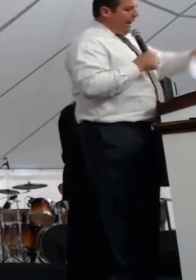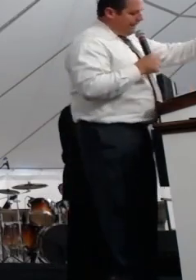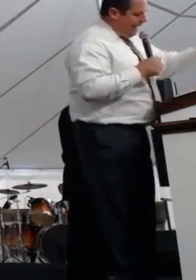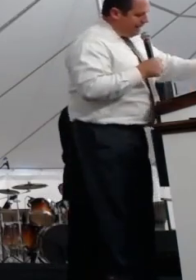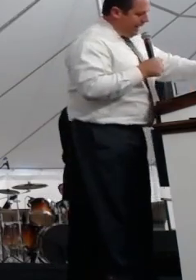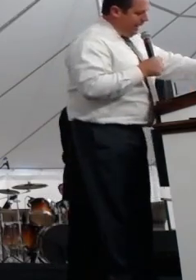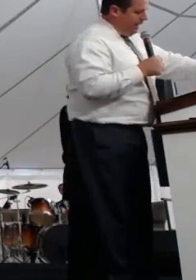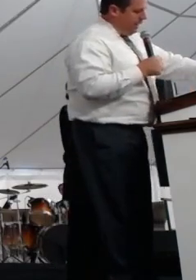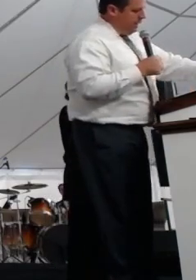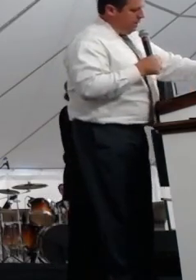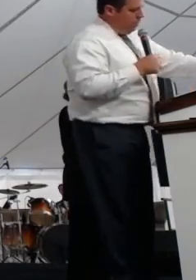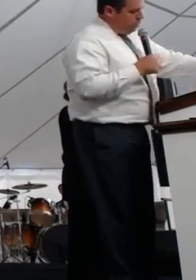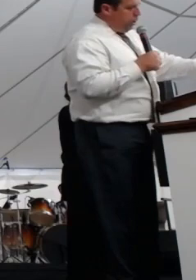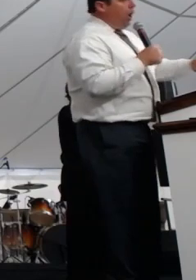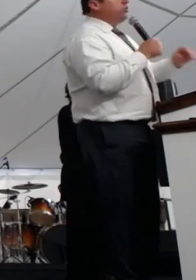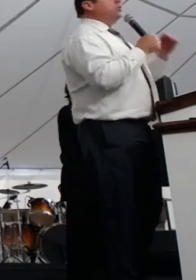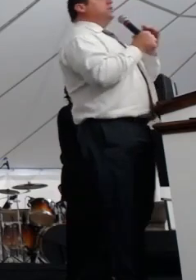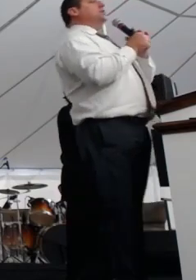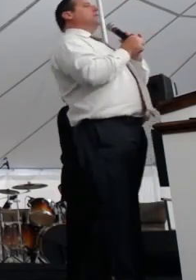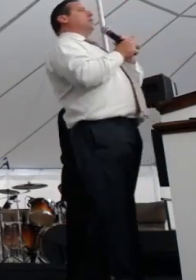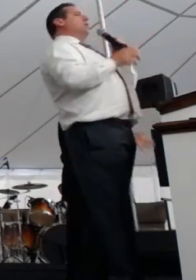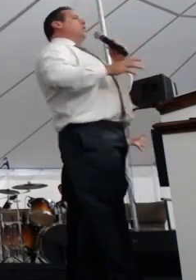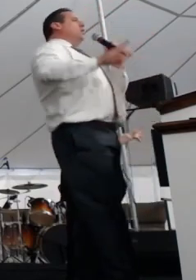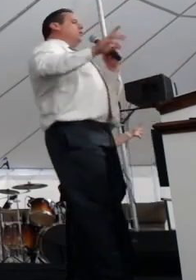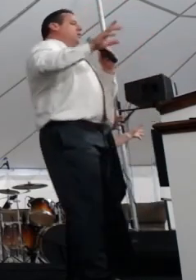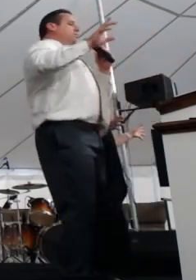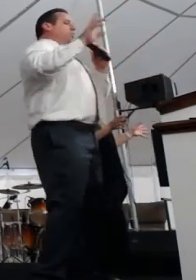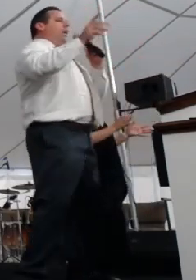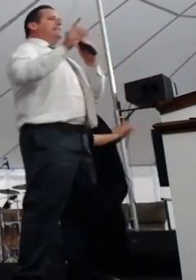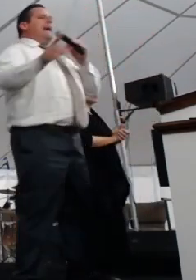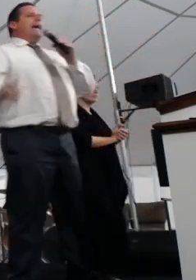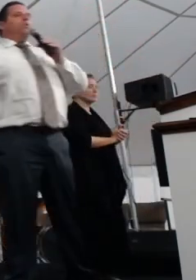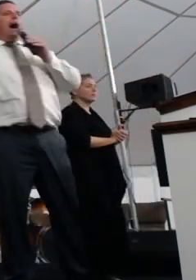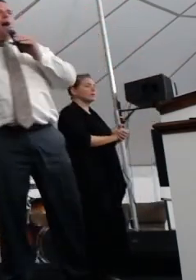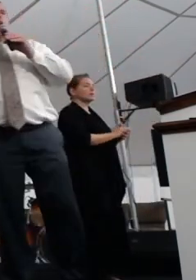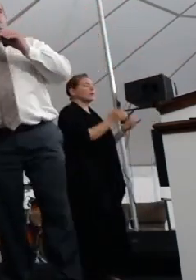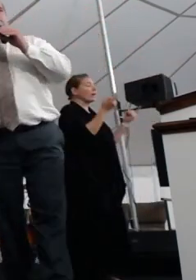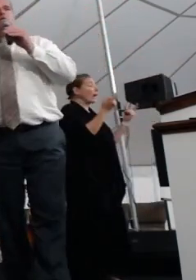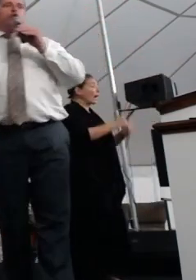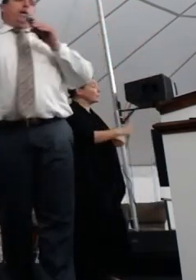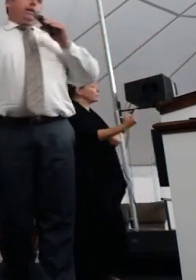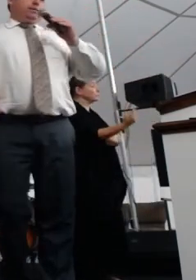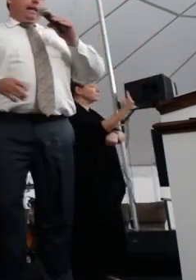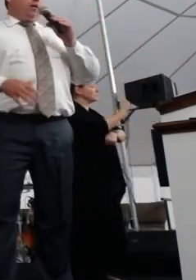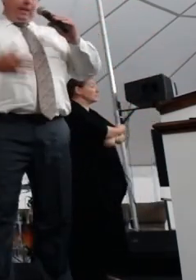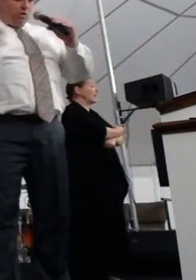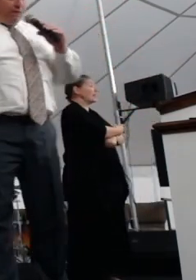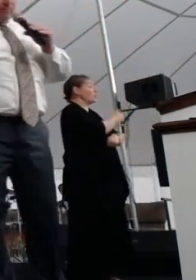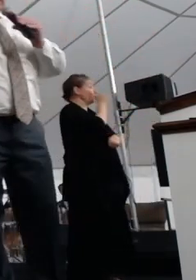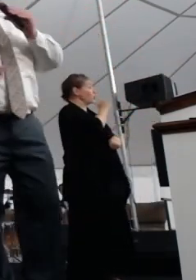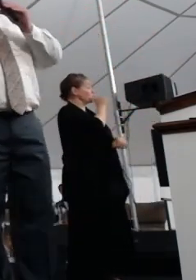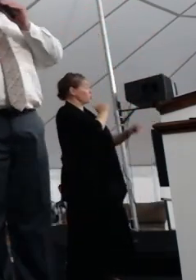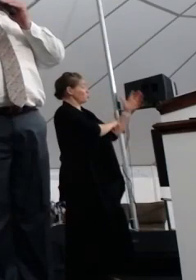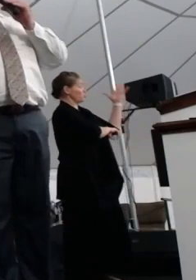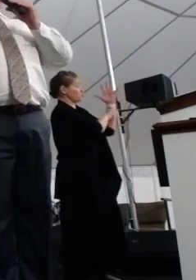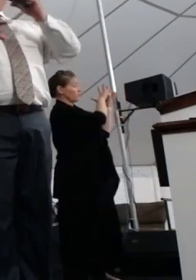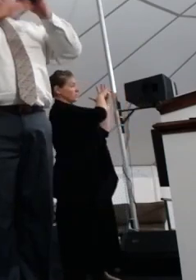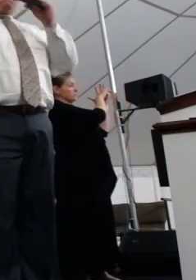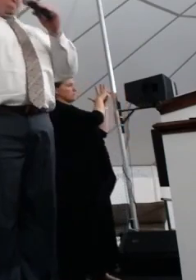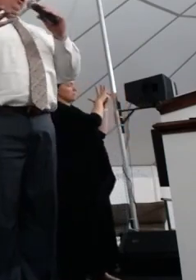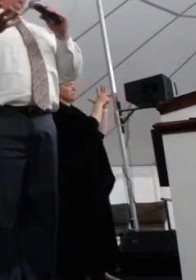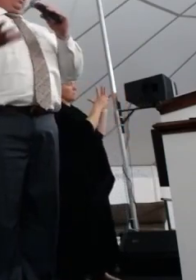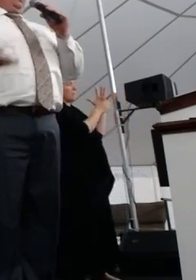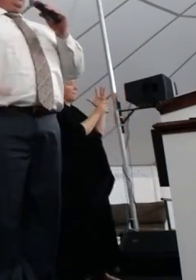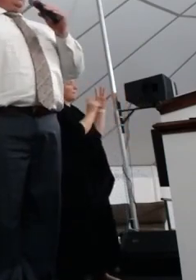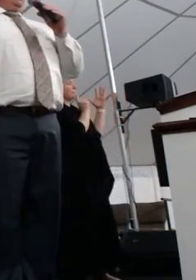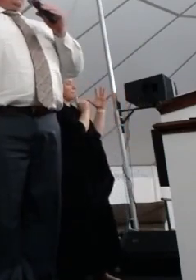Her identity was lost. But one day, while up in the trees, now anywhere from 10 to 15 years old, they're